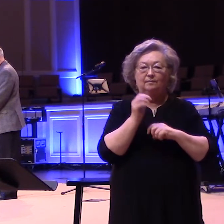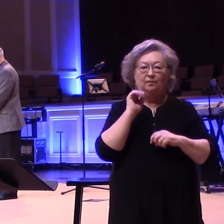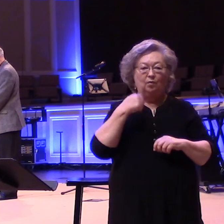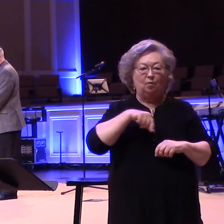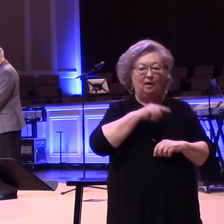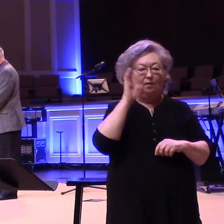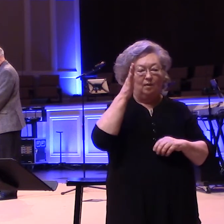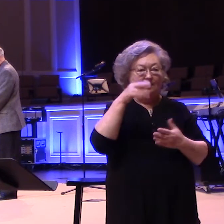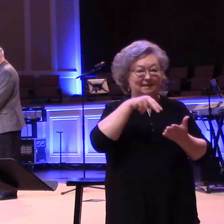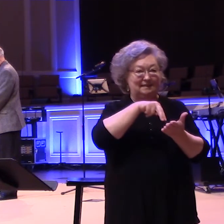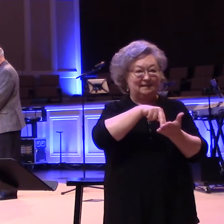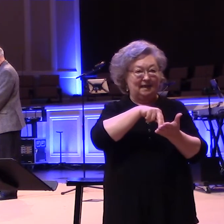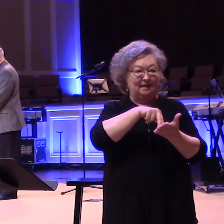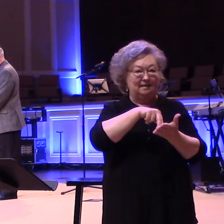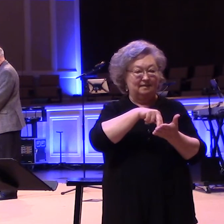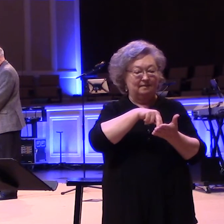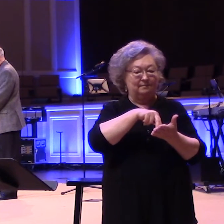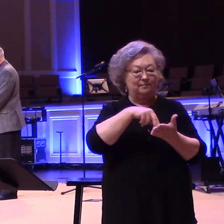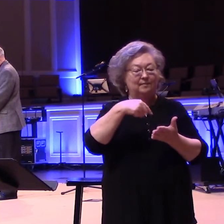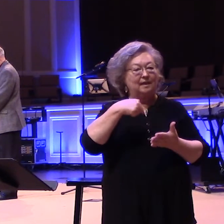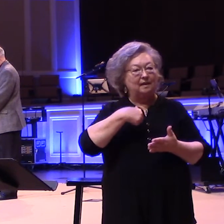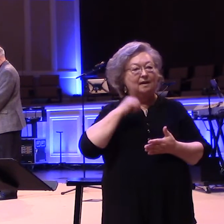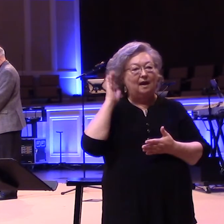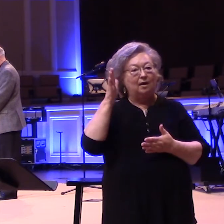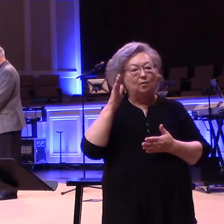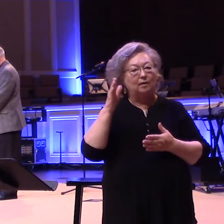I can walk with you